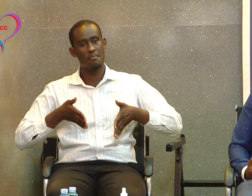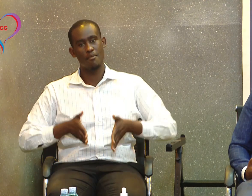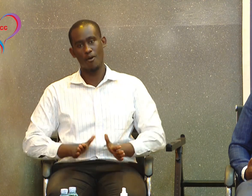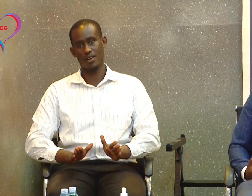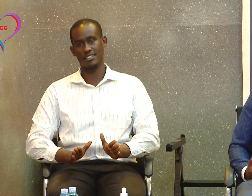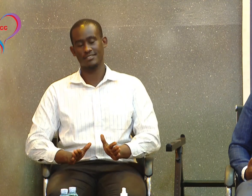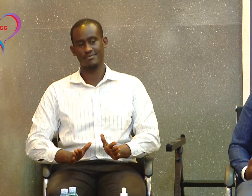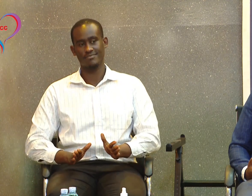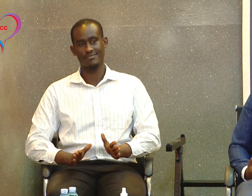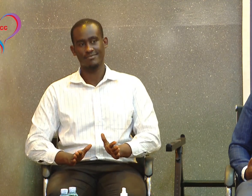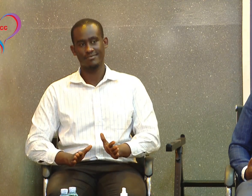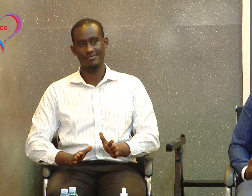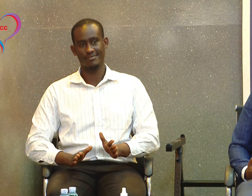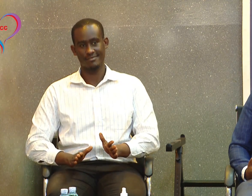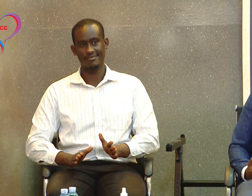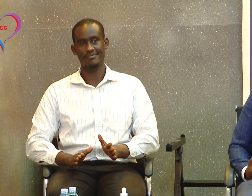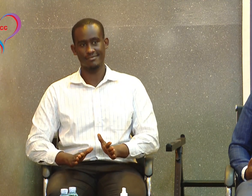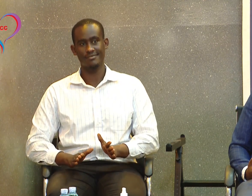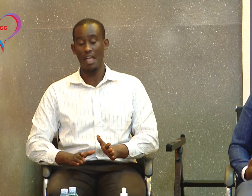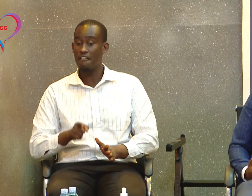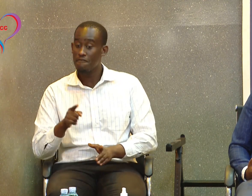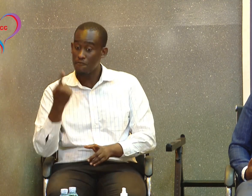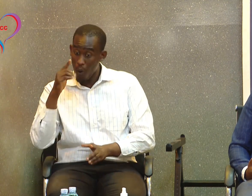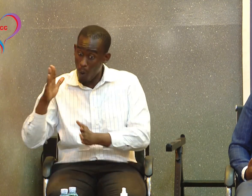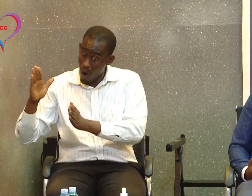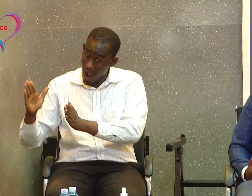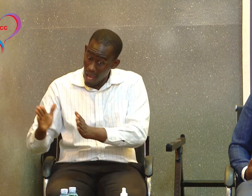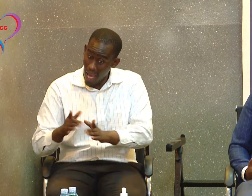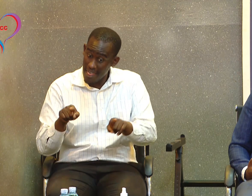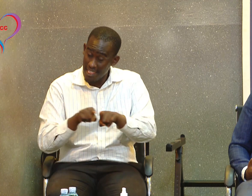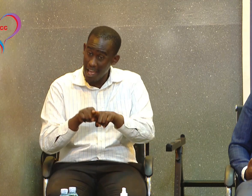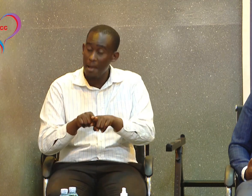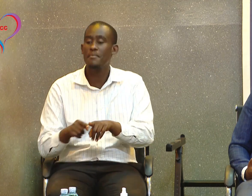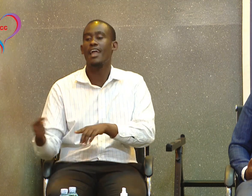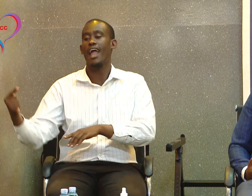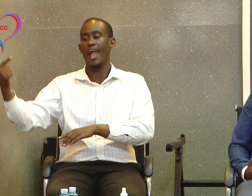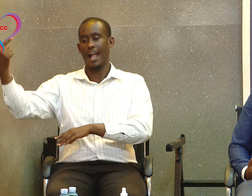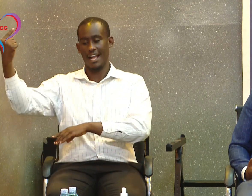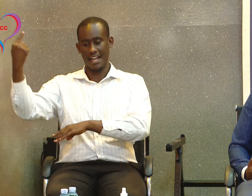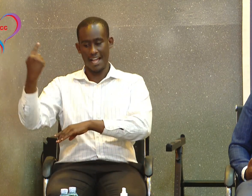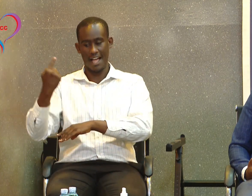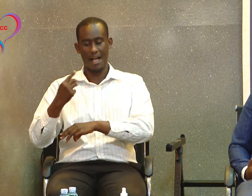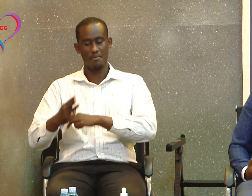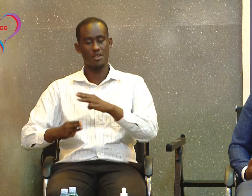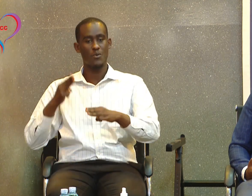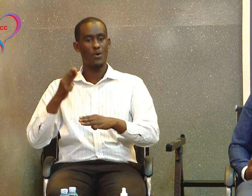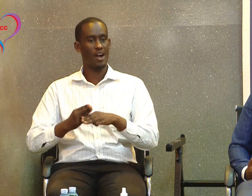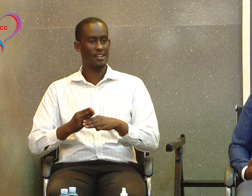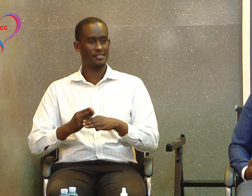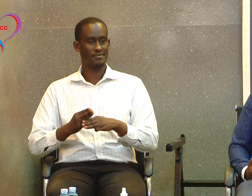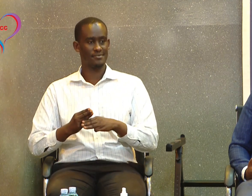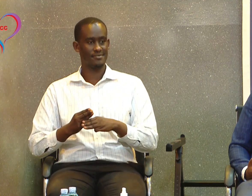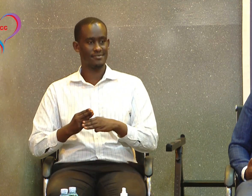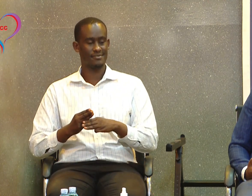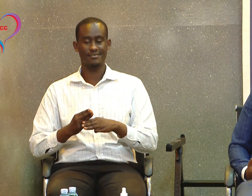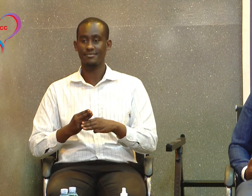this cause I have come into the world. N'ekyo kyekyandeeta mu nsi. I hope you can underline those words if you've